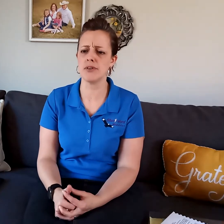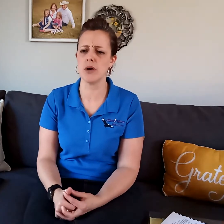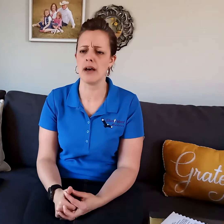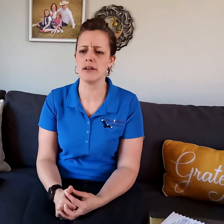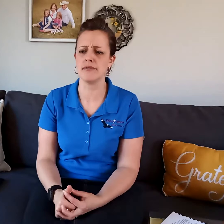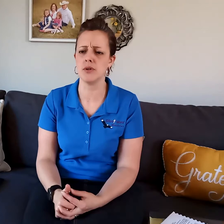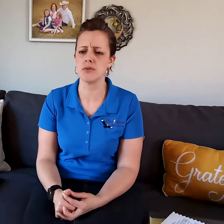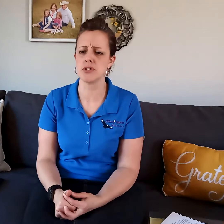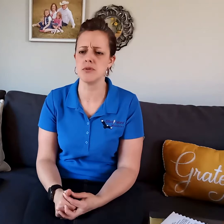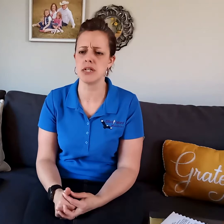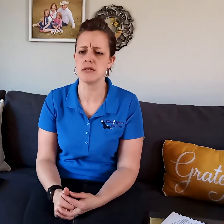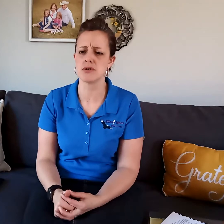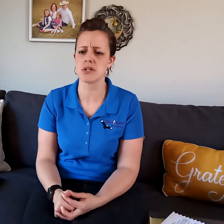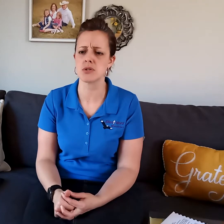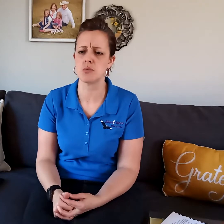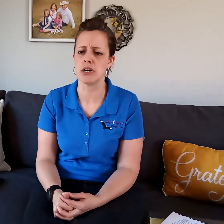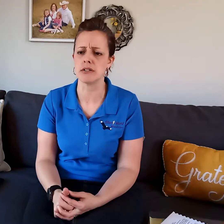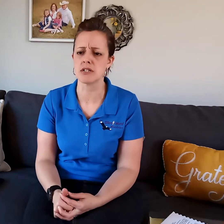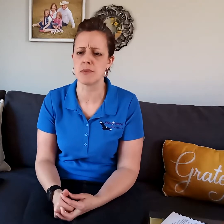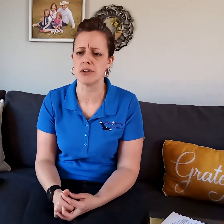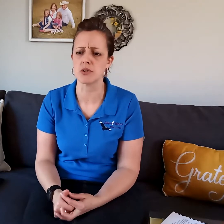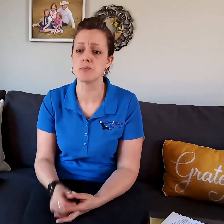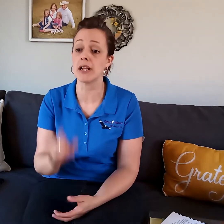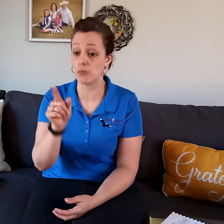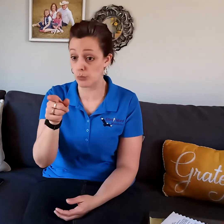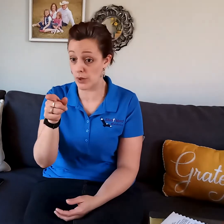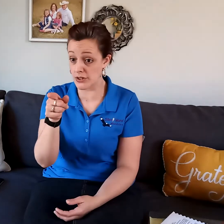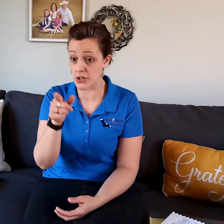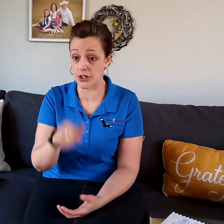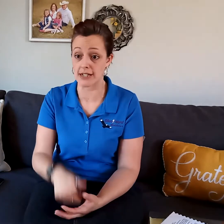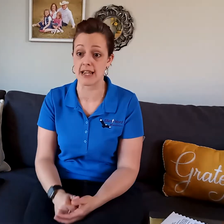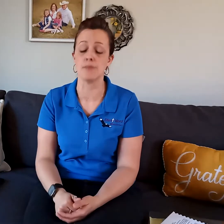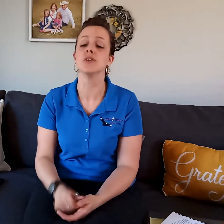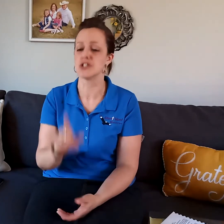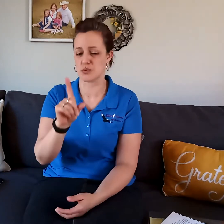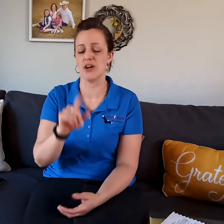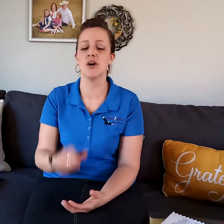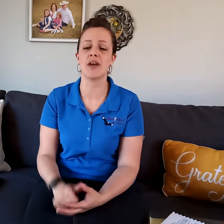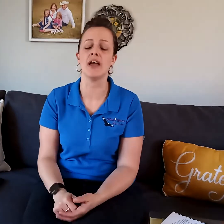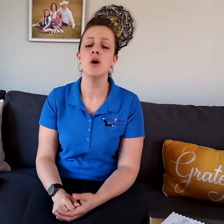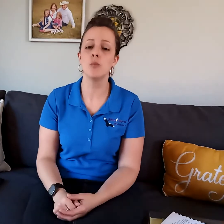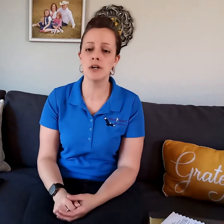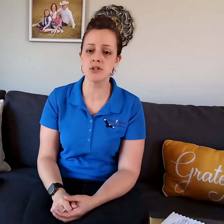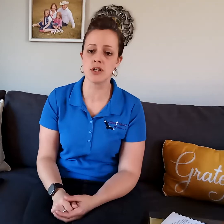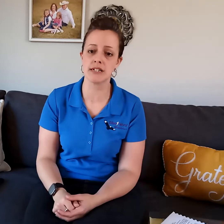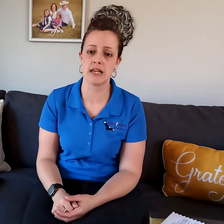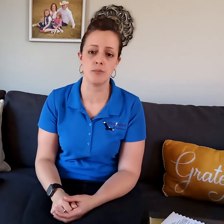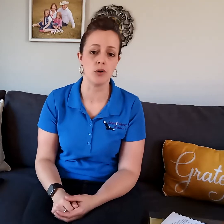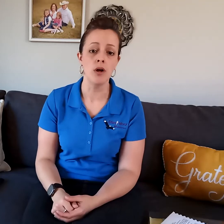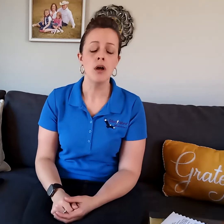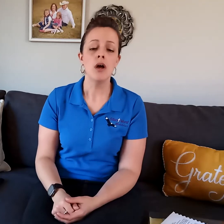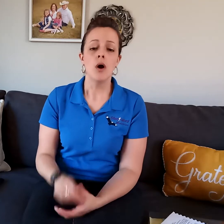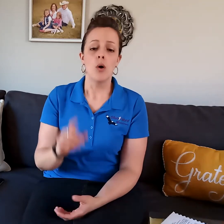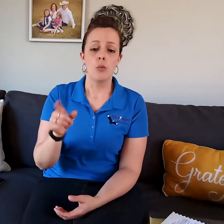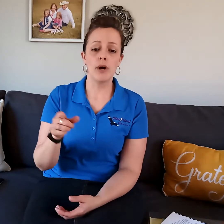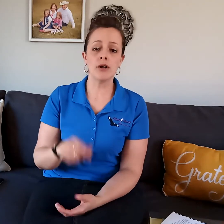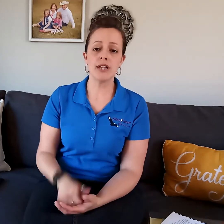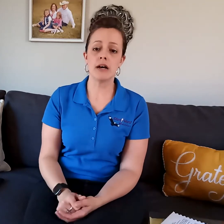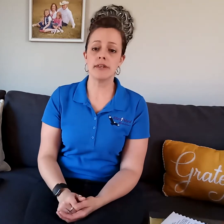you use two T's or just one to spell yours, but Will's a good example, just one. Okay, Will's a good example. Will down